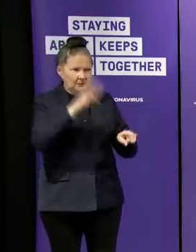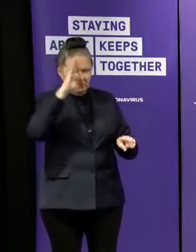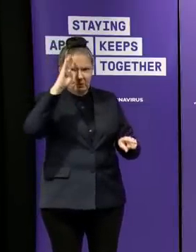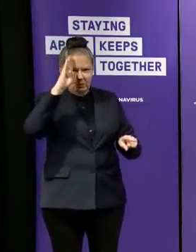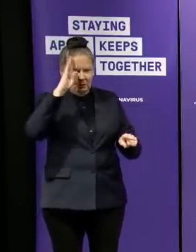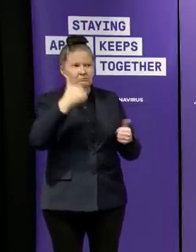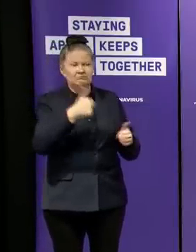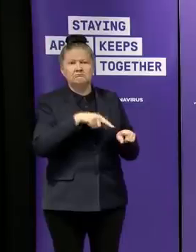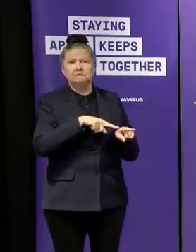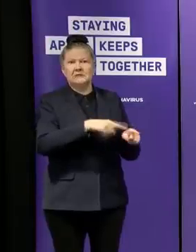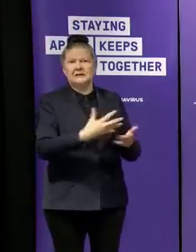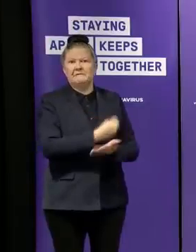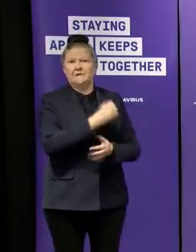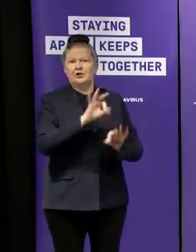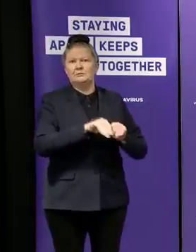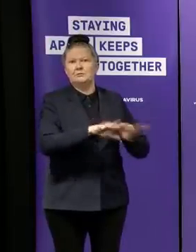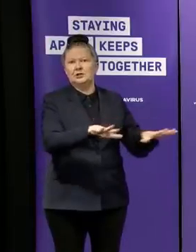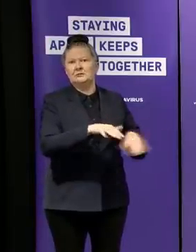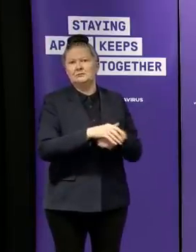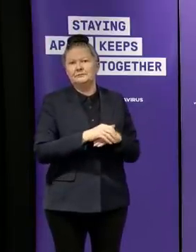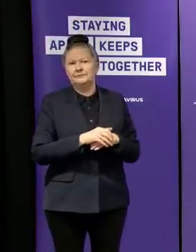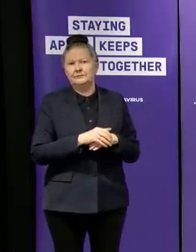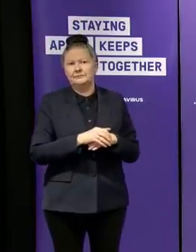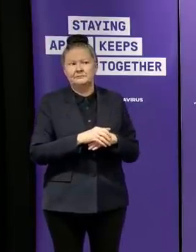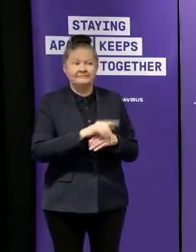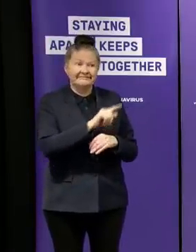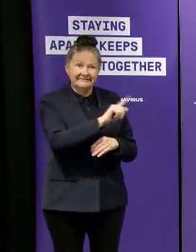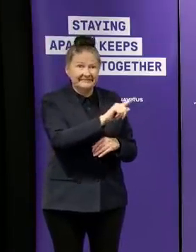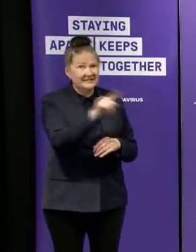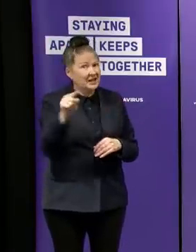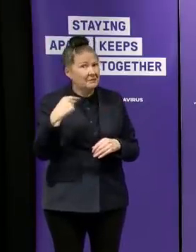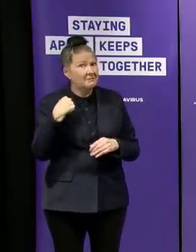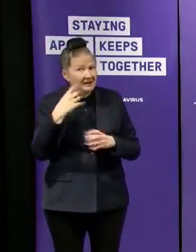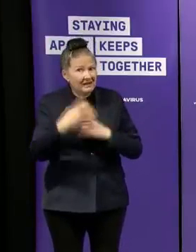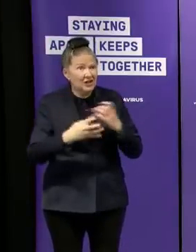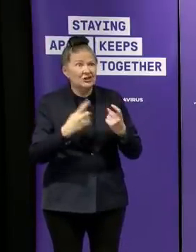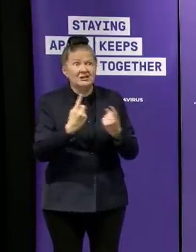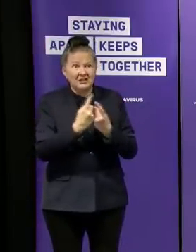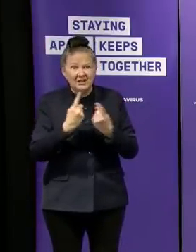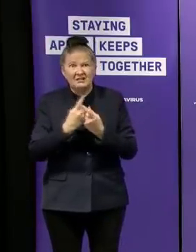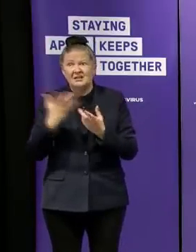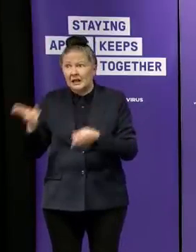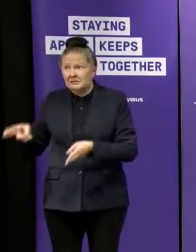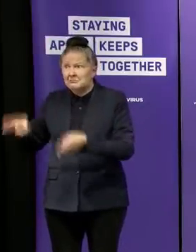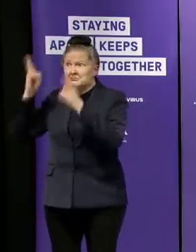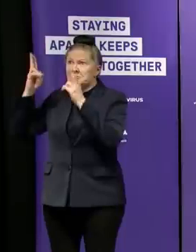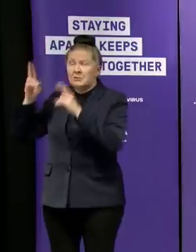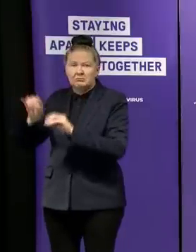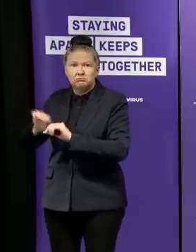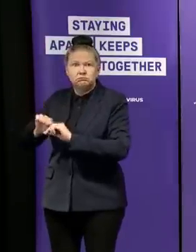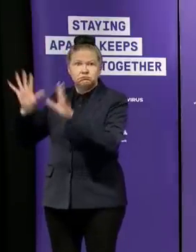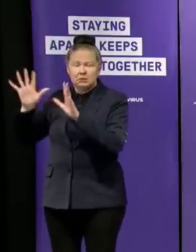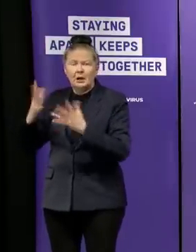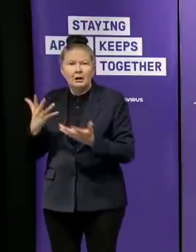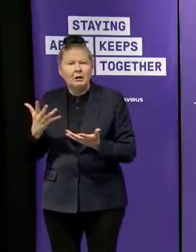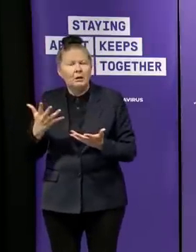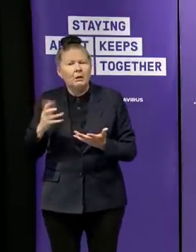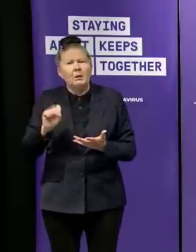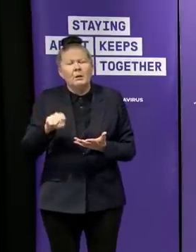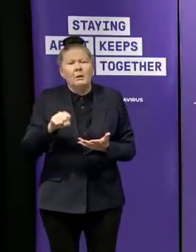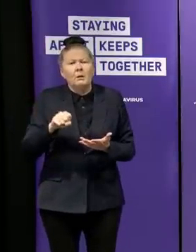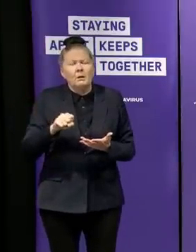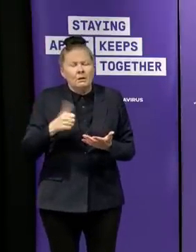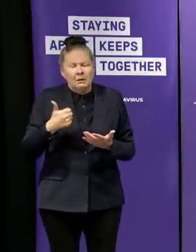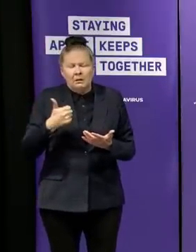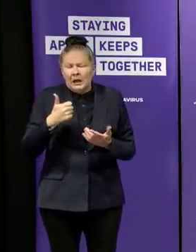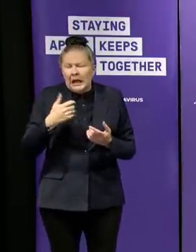COVID-safe rules are followed. They are high risk, they'll always be high risk, and that's why there's got to be, there'll be a maintenance of the structure